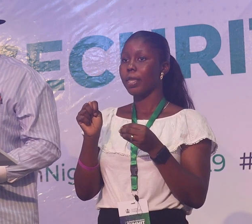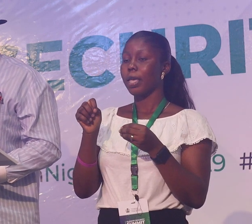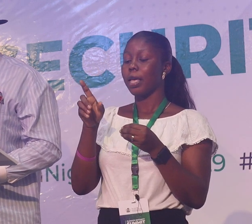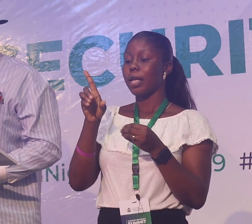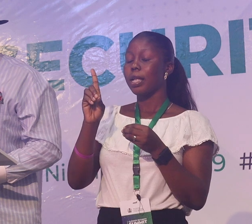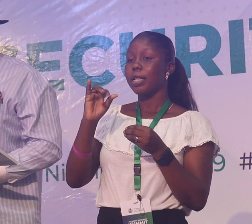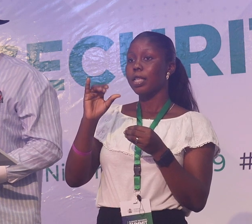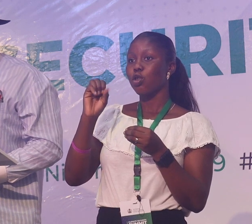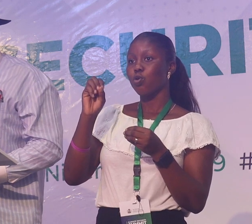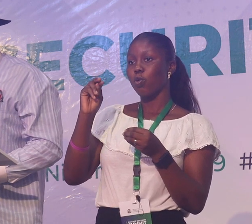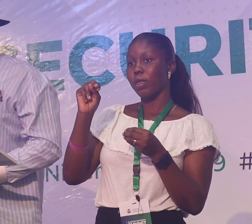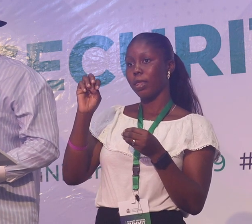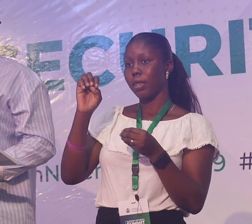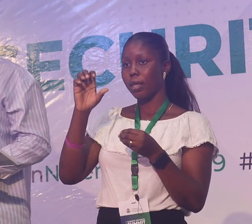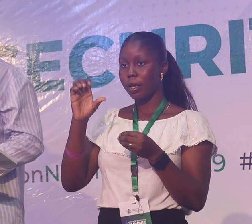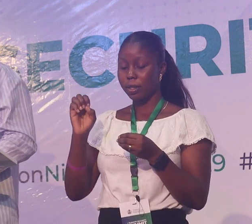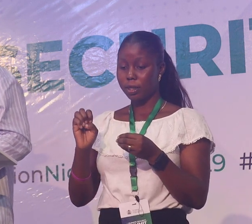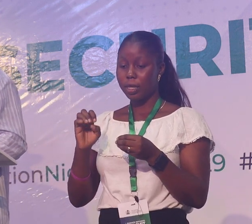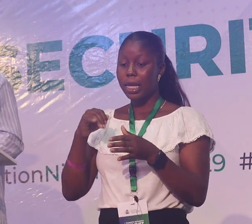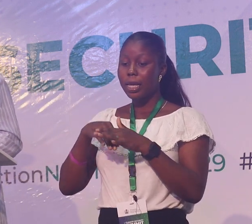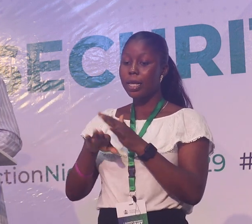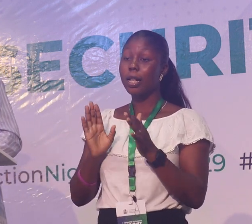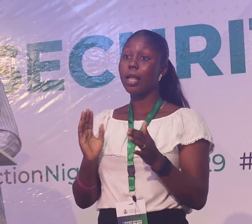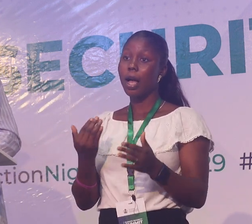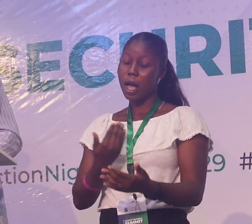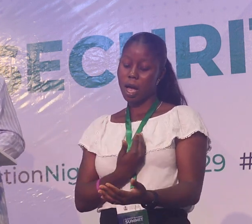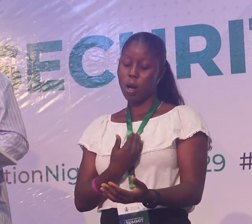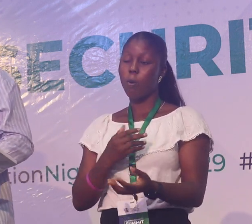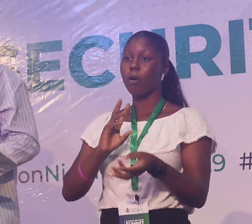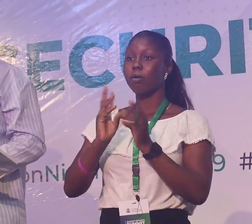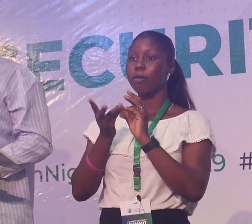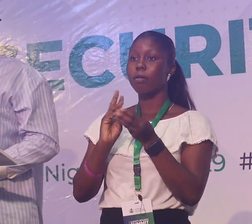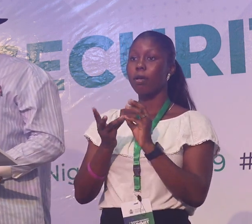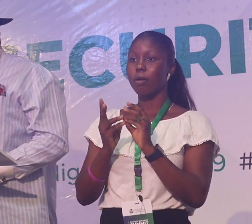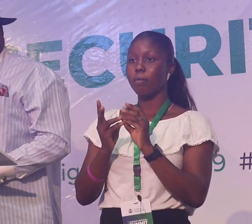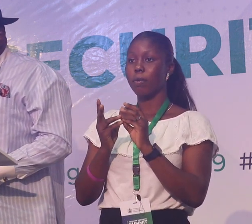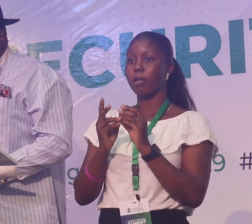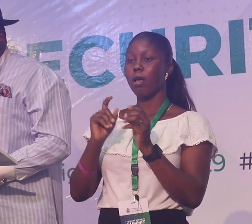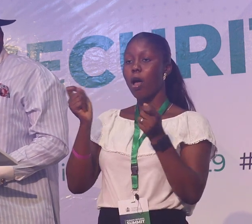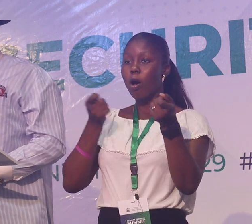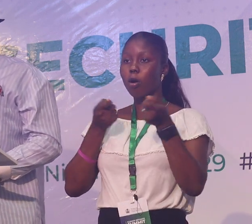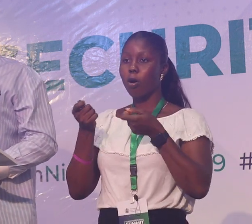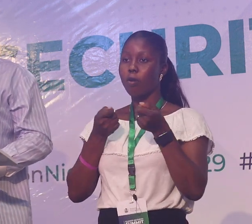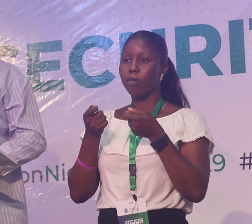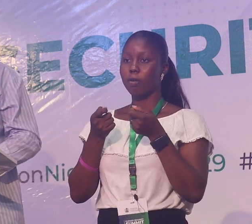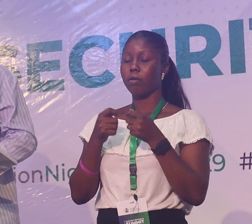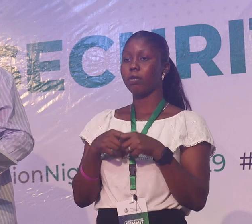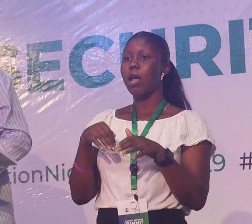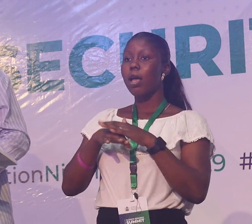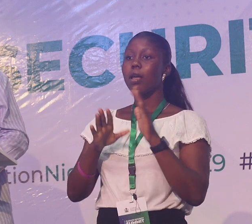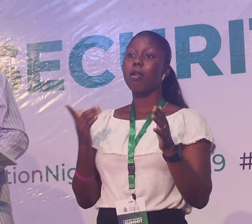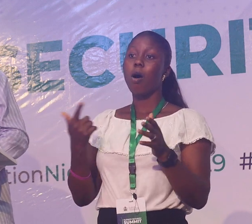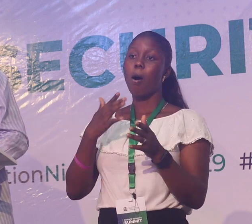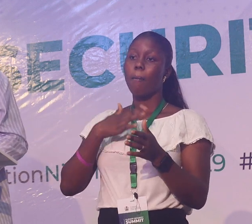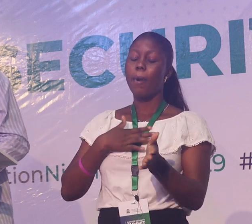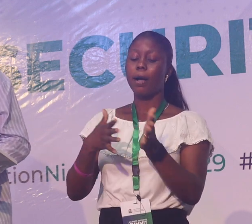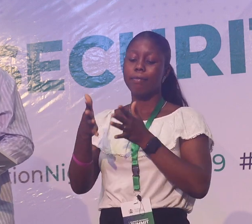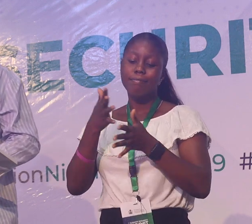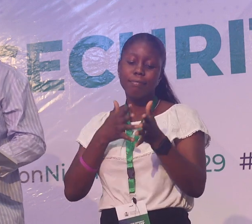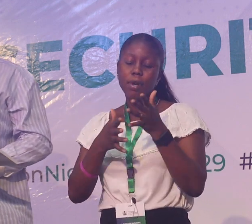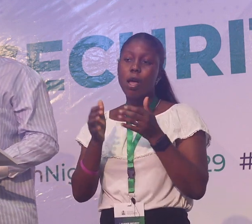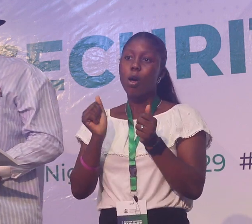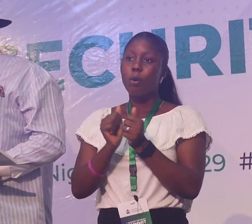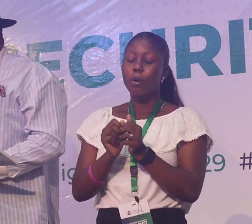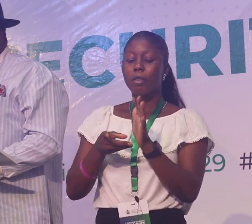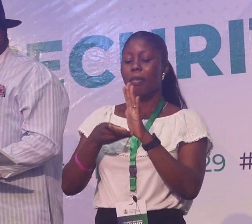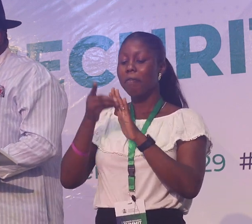dissonance in our climate governance mechanism. In all my interactions with development